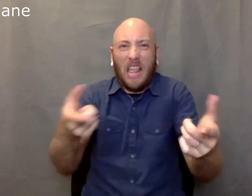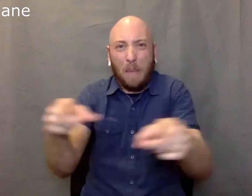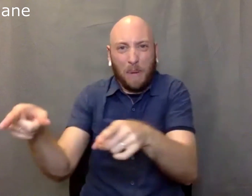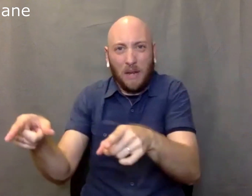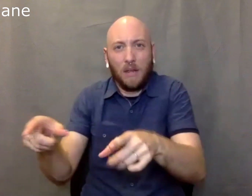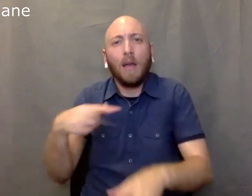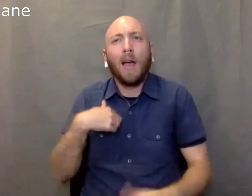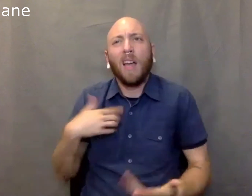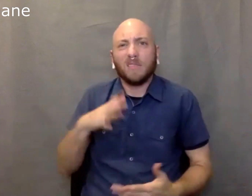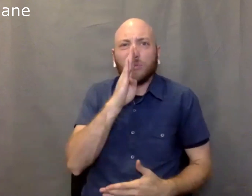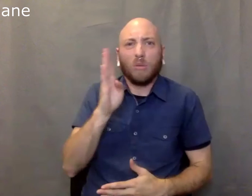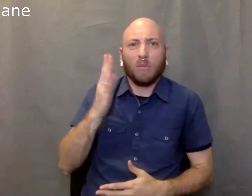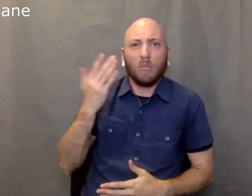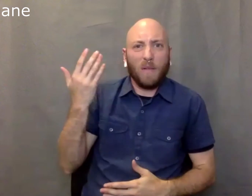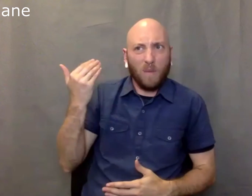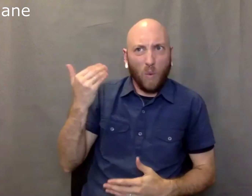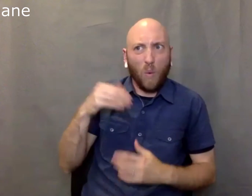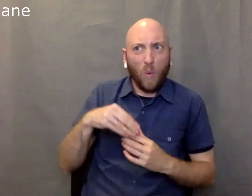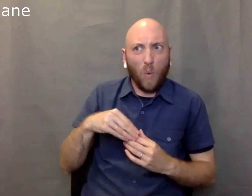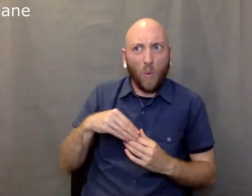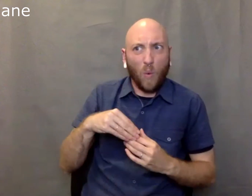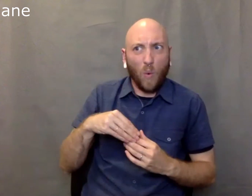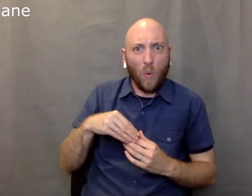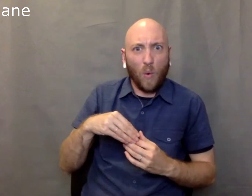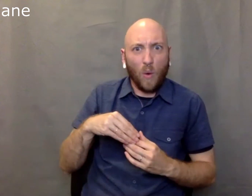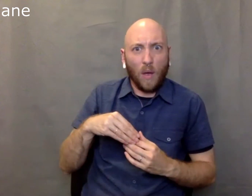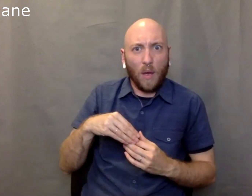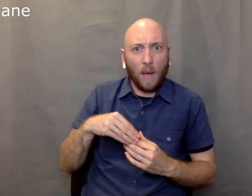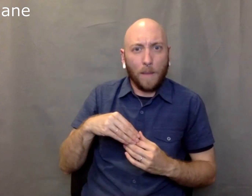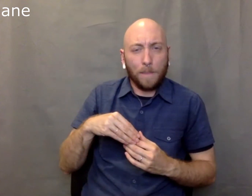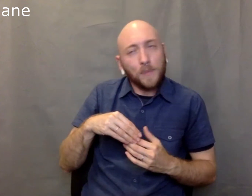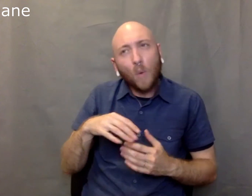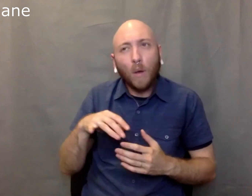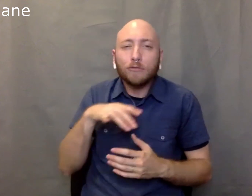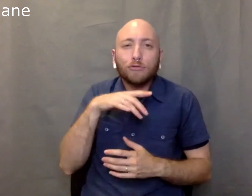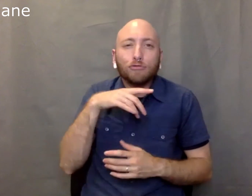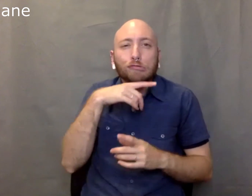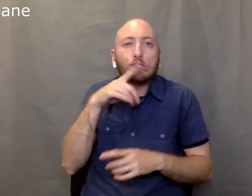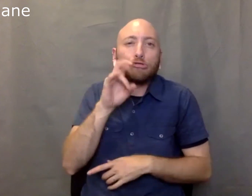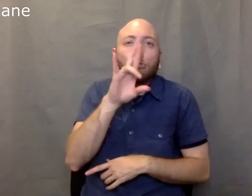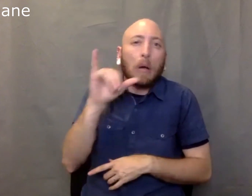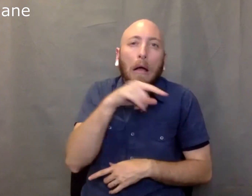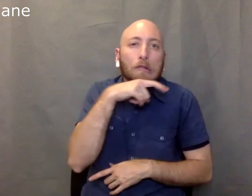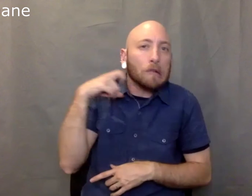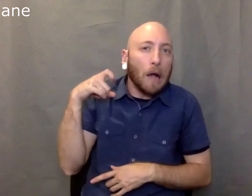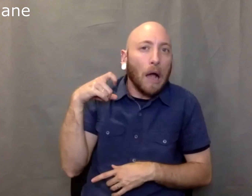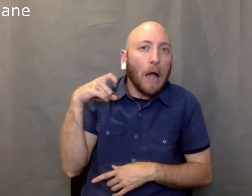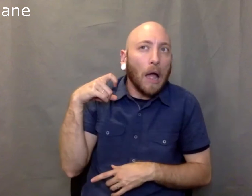before, and although it was a dry drunk, at least things didn't feel as